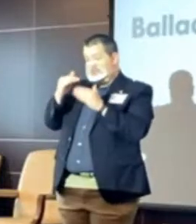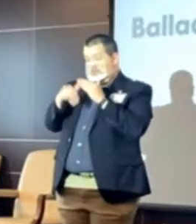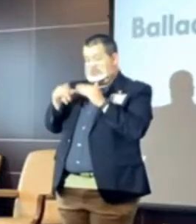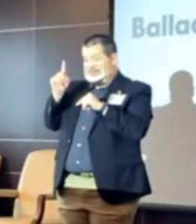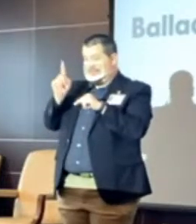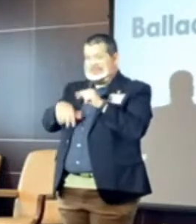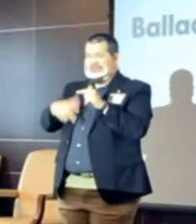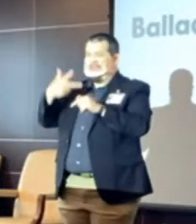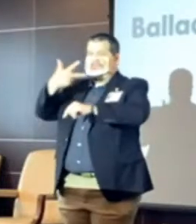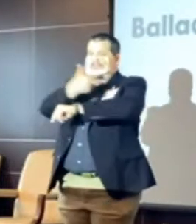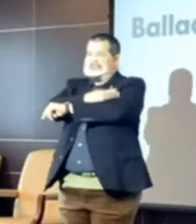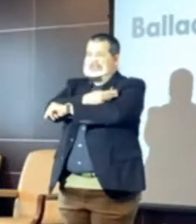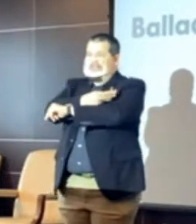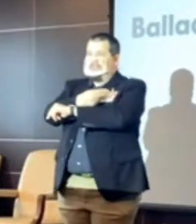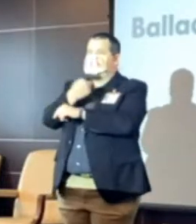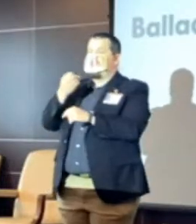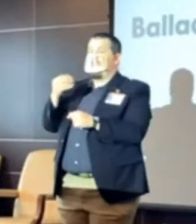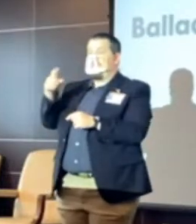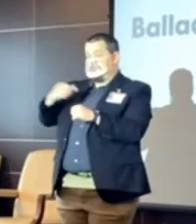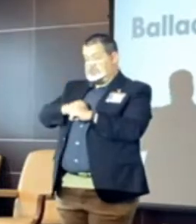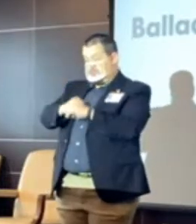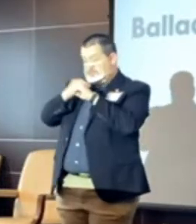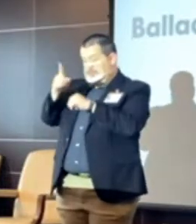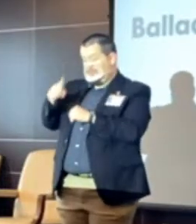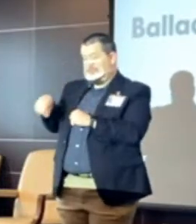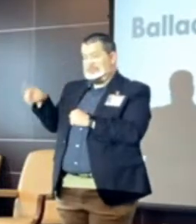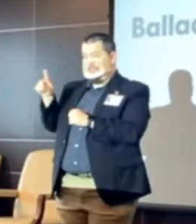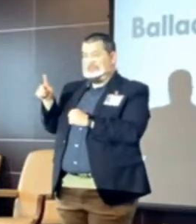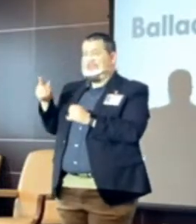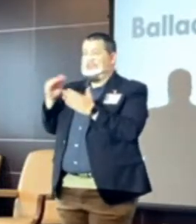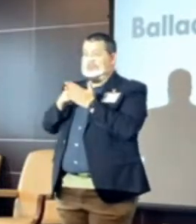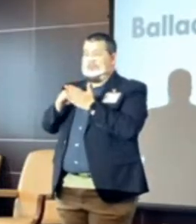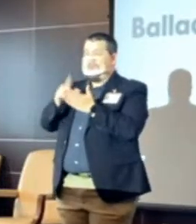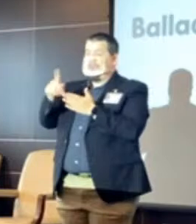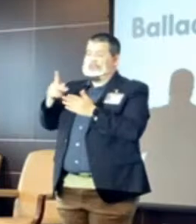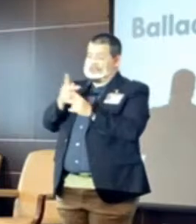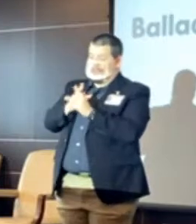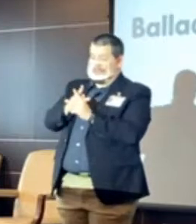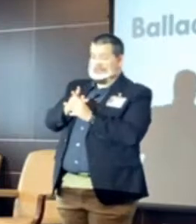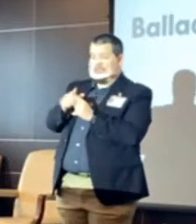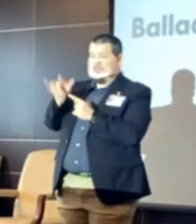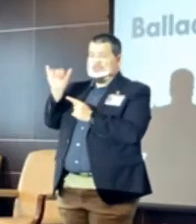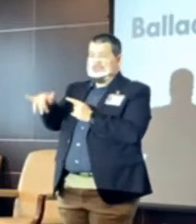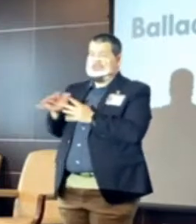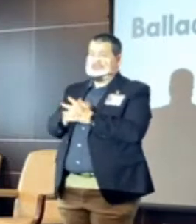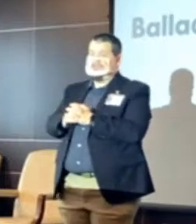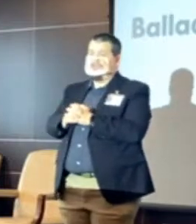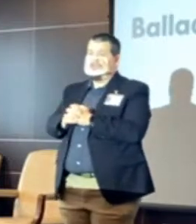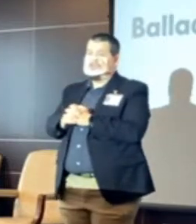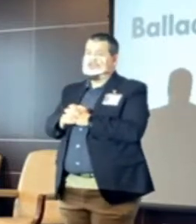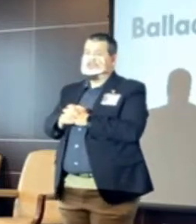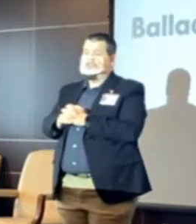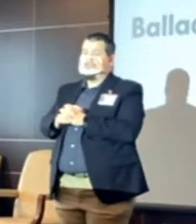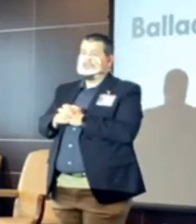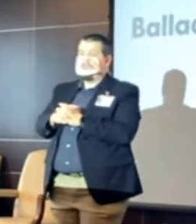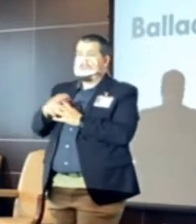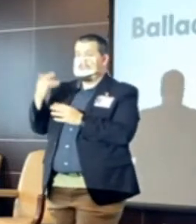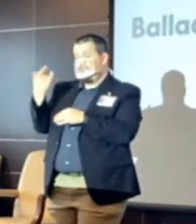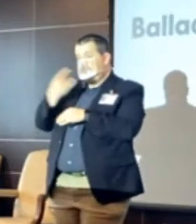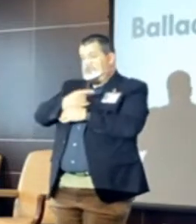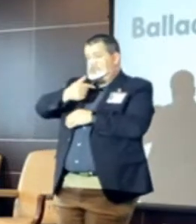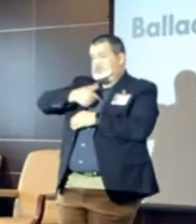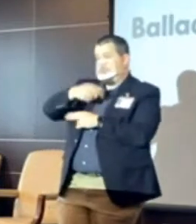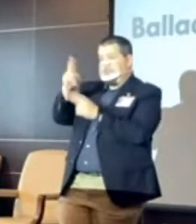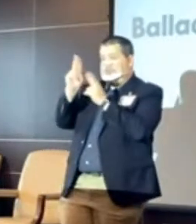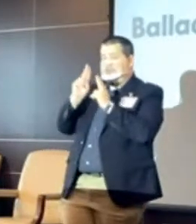cannot be vaccinated, and so we have to protect them. And oftentimes we have to take precautions to do that. Today, I'm really